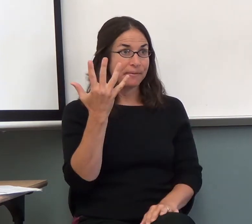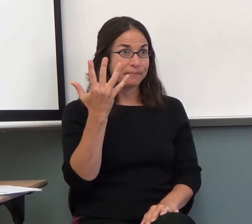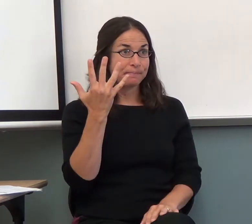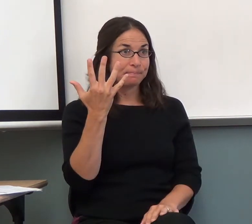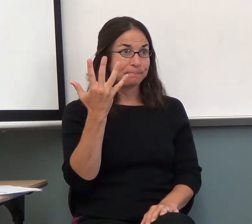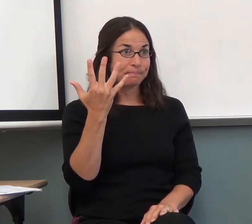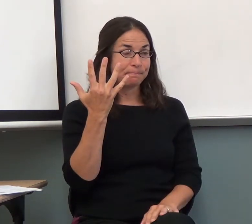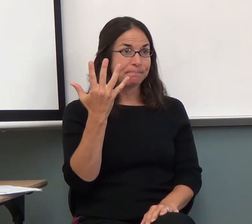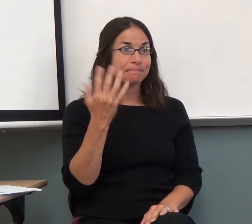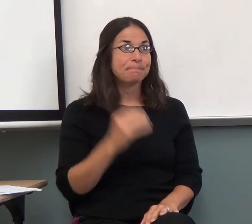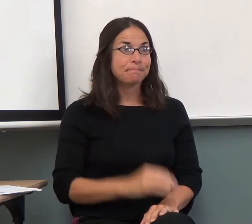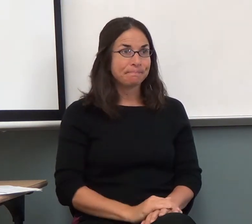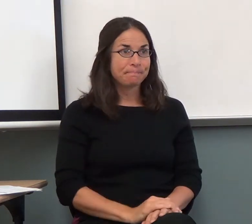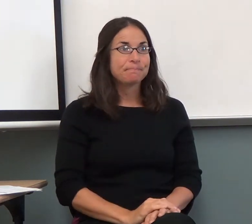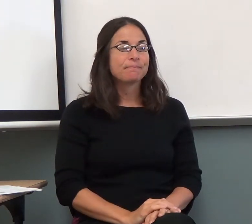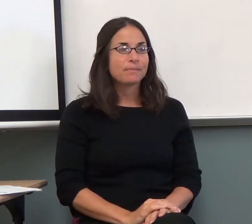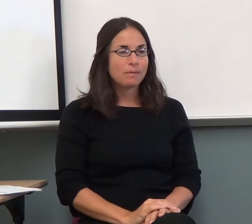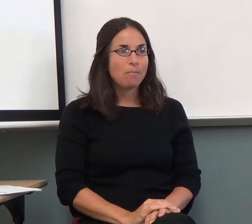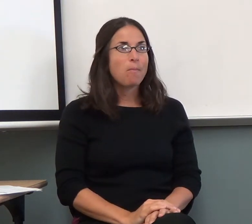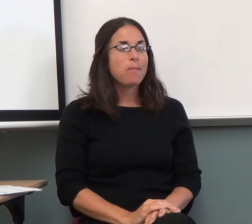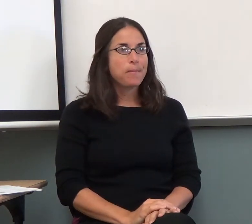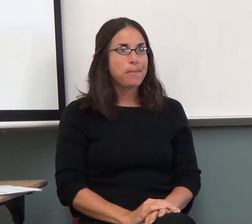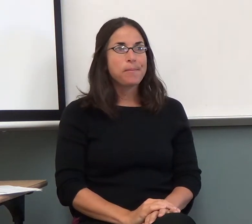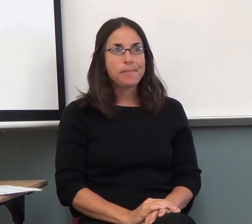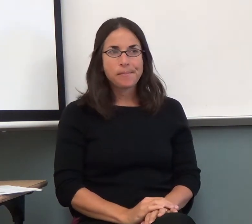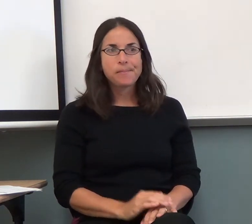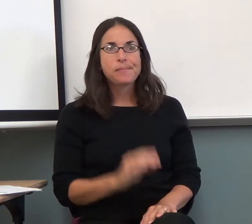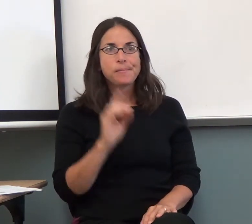Number 5. Michelin, you want to try this one?